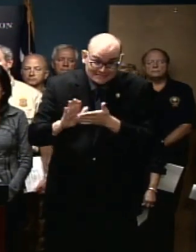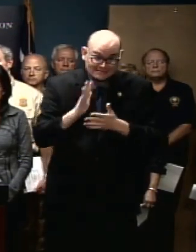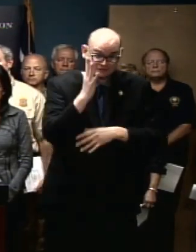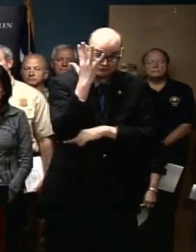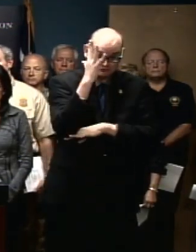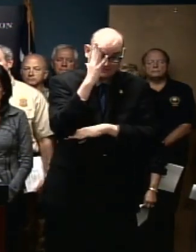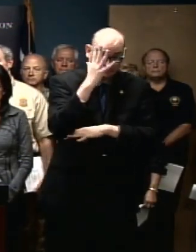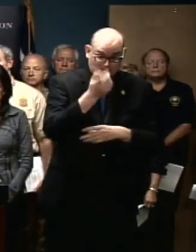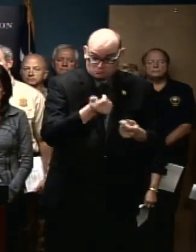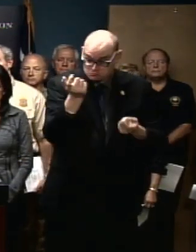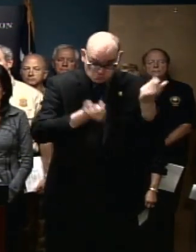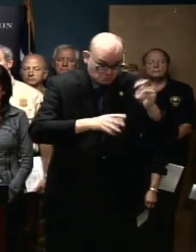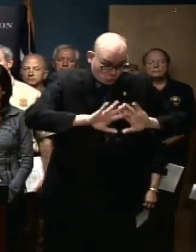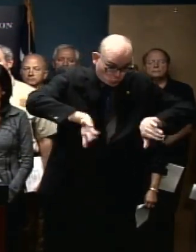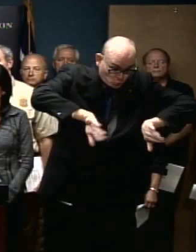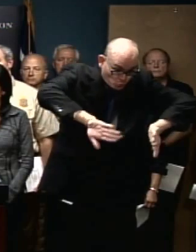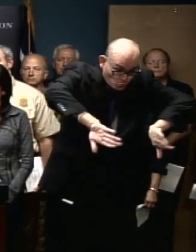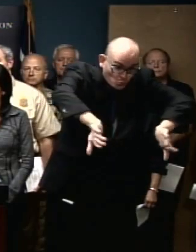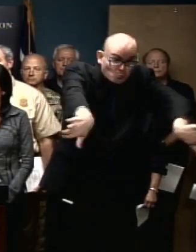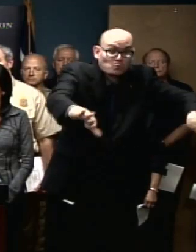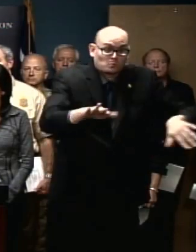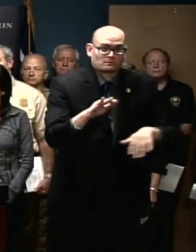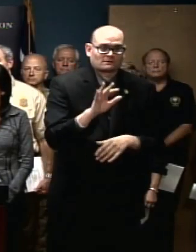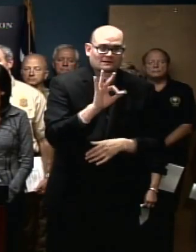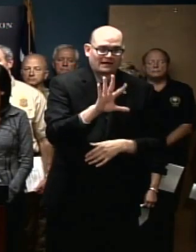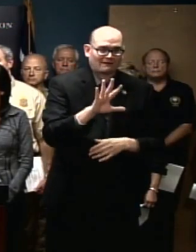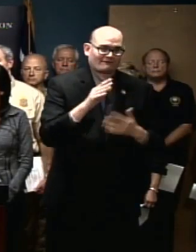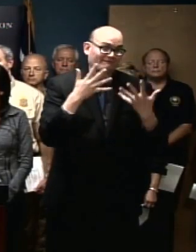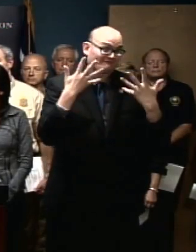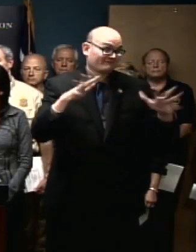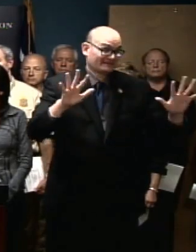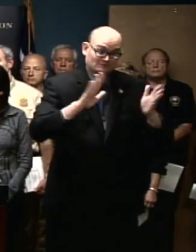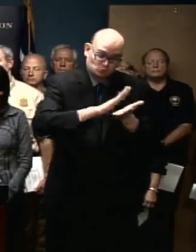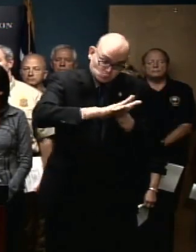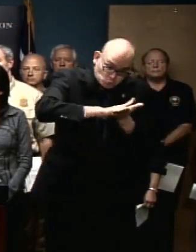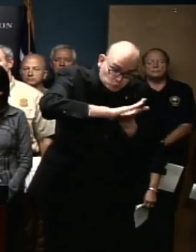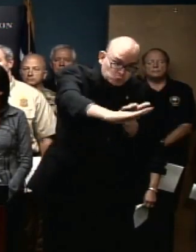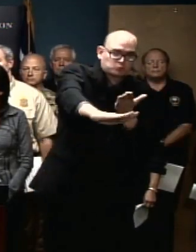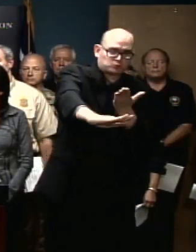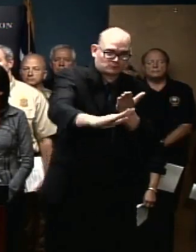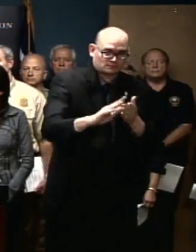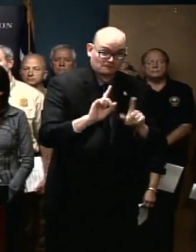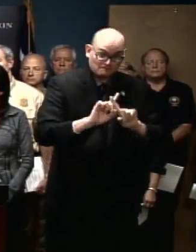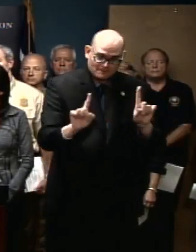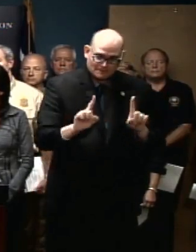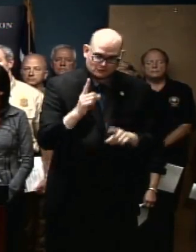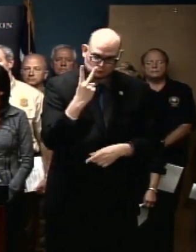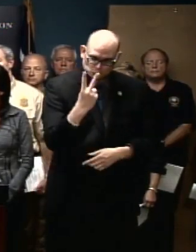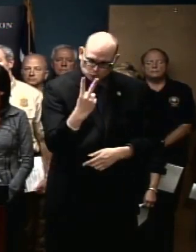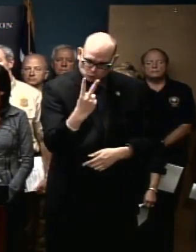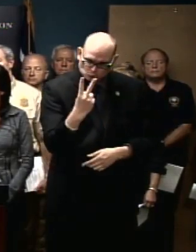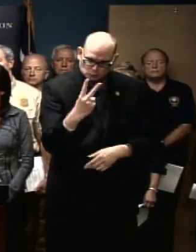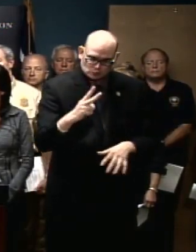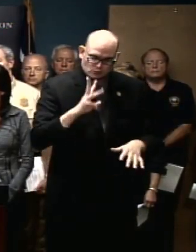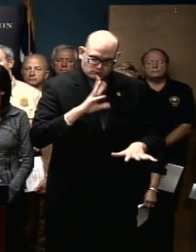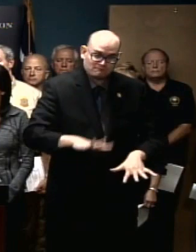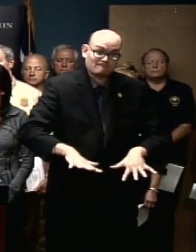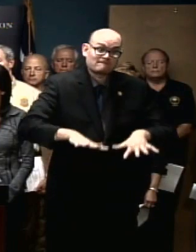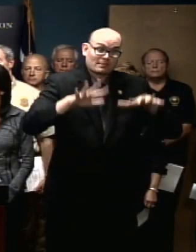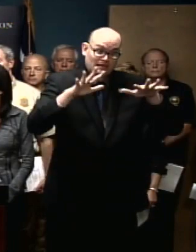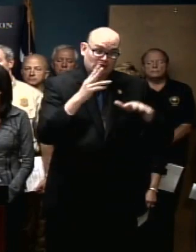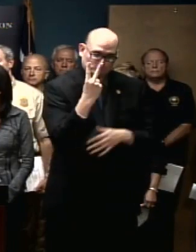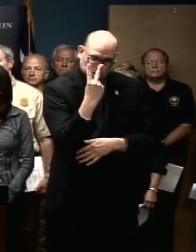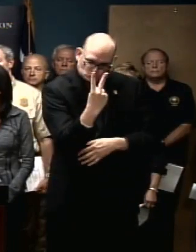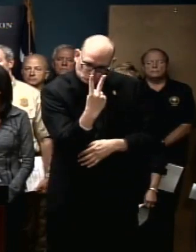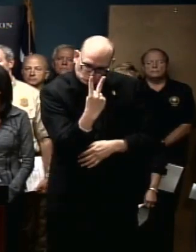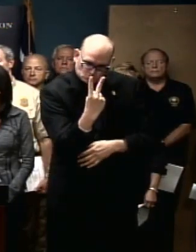And Interstate 95 has been cleared of trees. However, there are two sections of Interstate 95 that are currently flooded and unavailable. The first 15